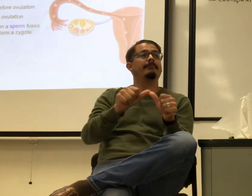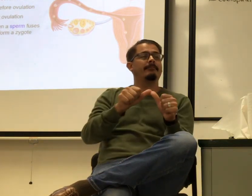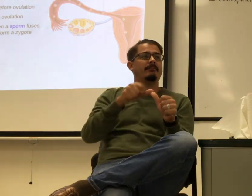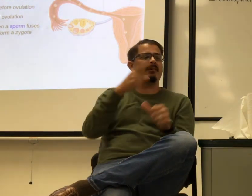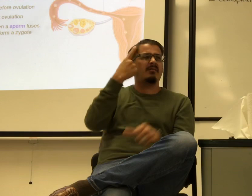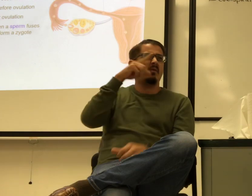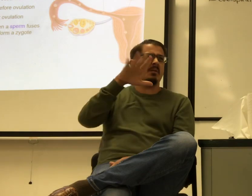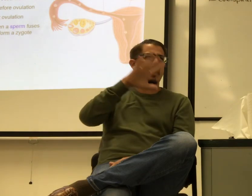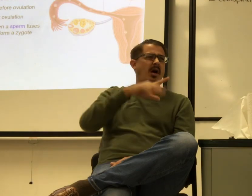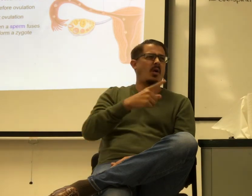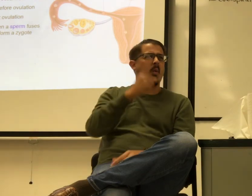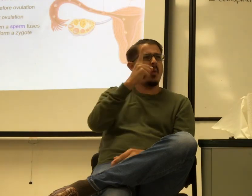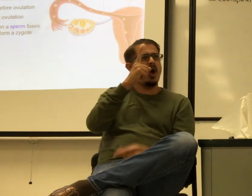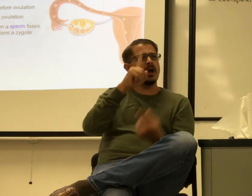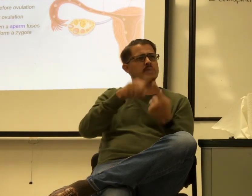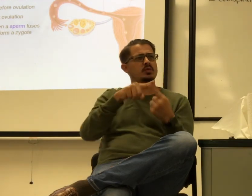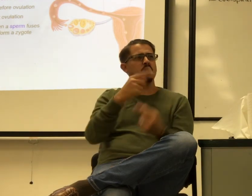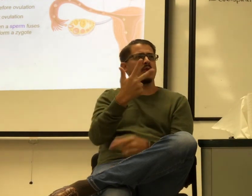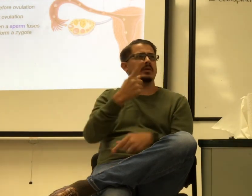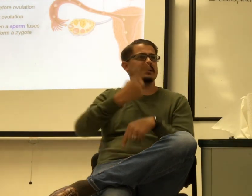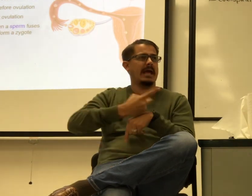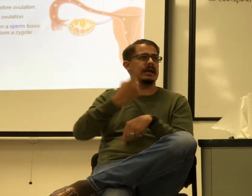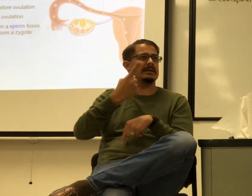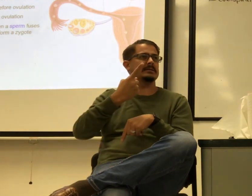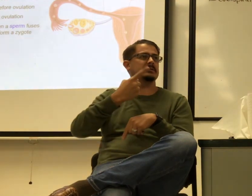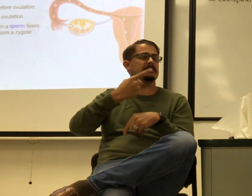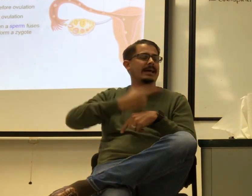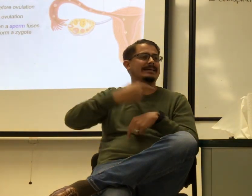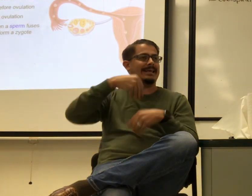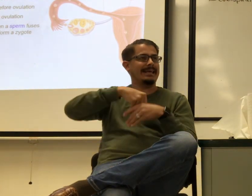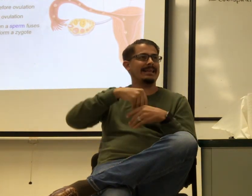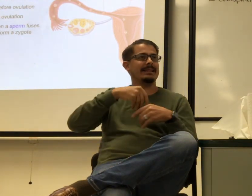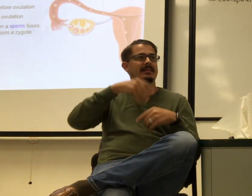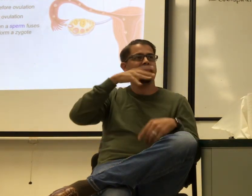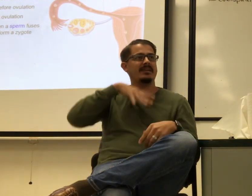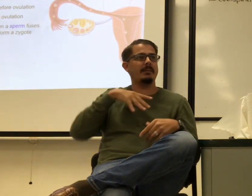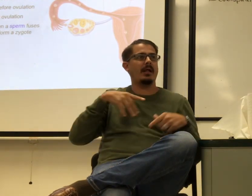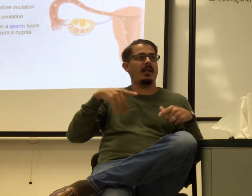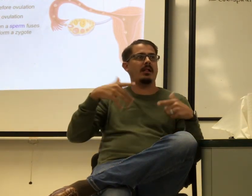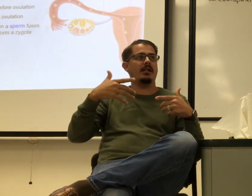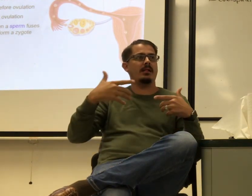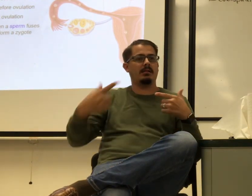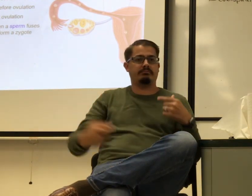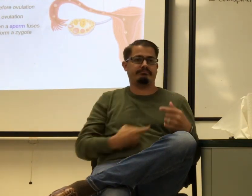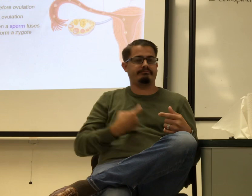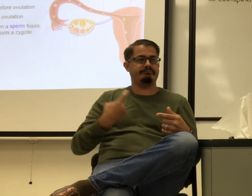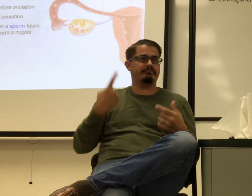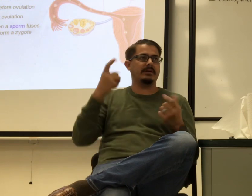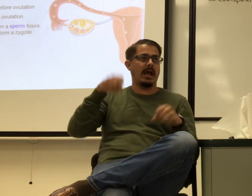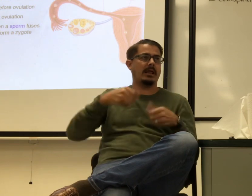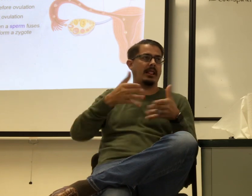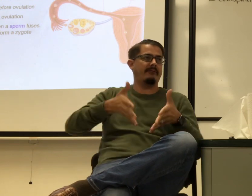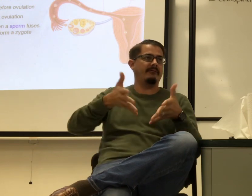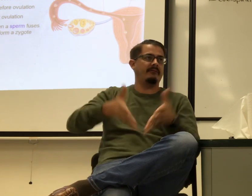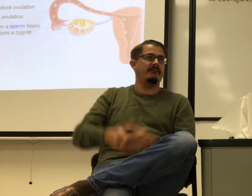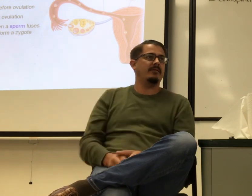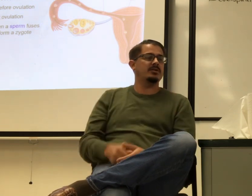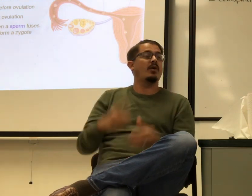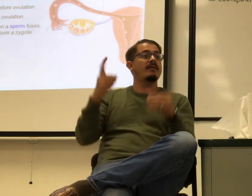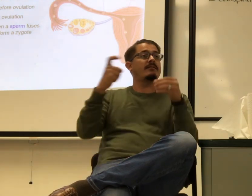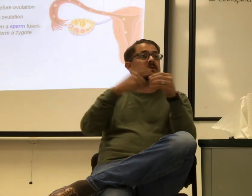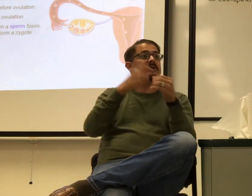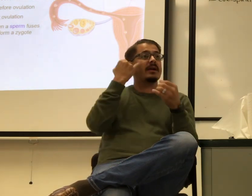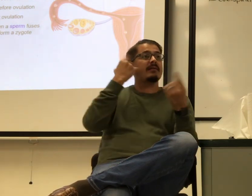for about 1 to 3 days within the female reproductive tract. So if fertilization is to